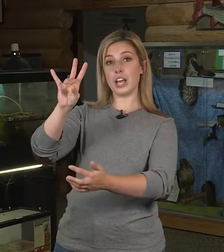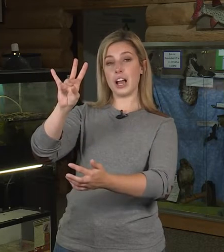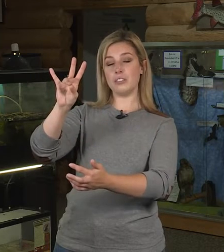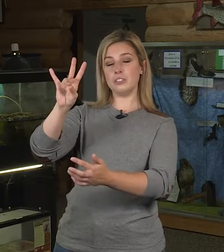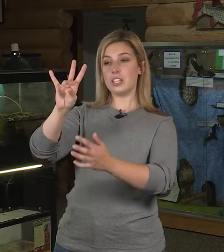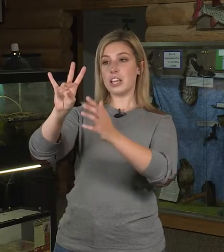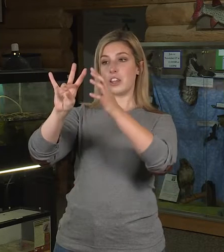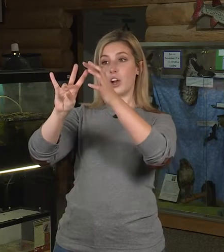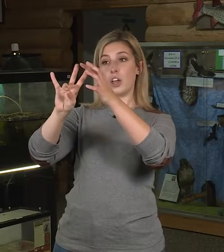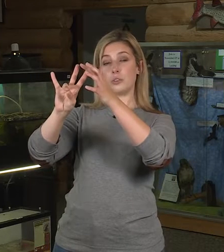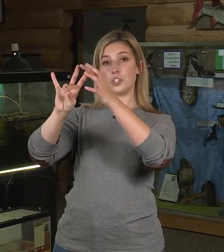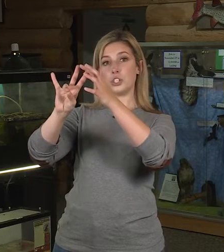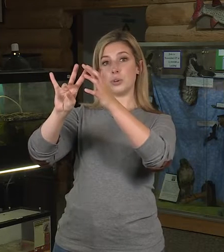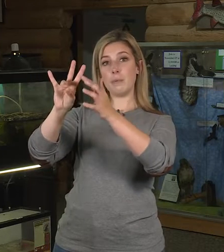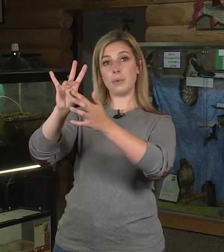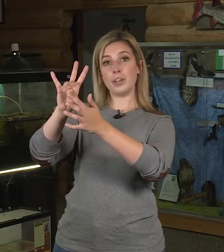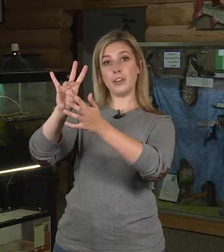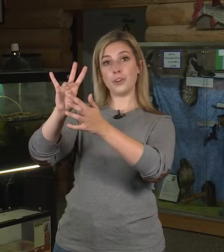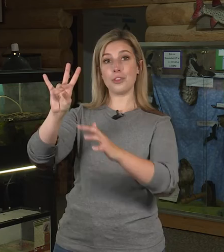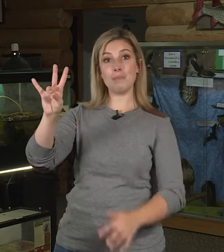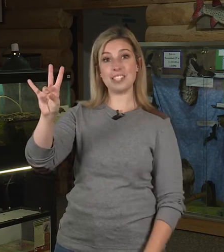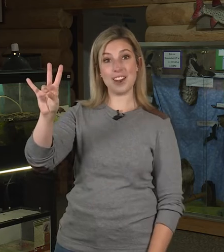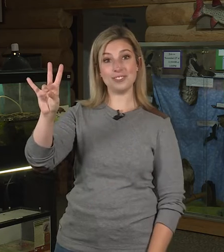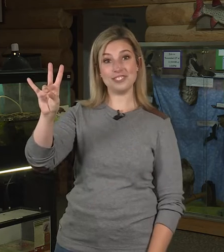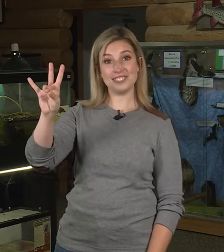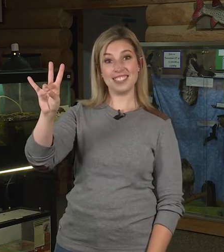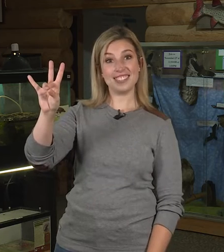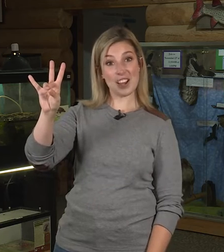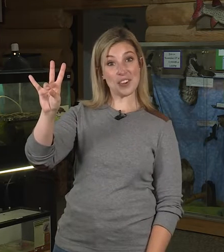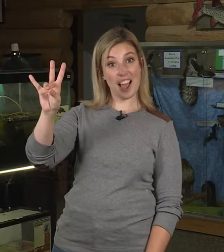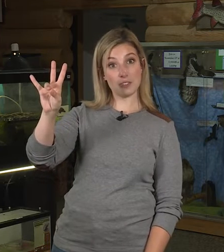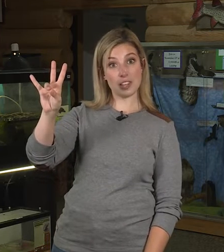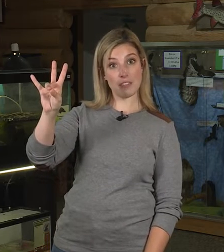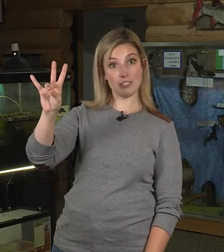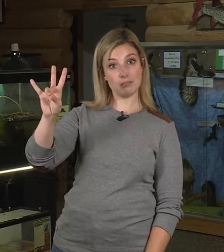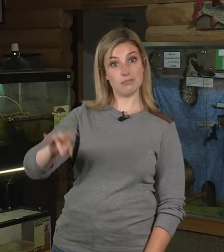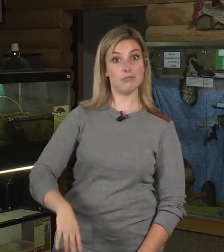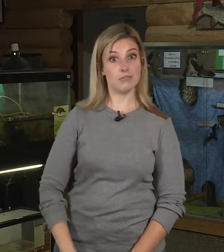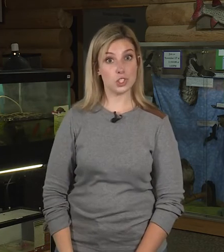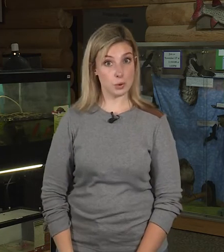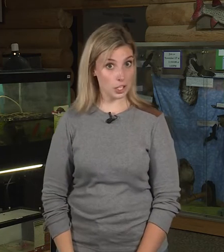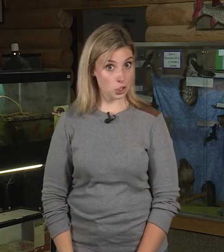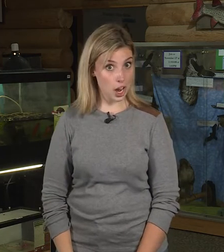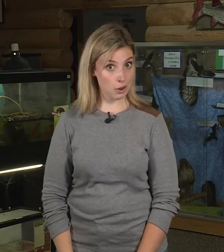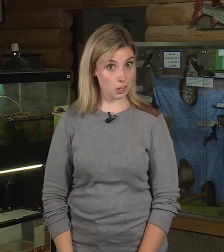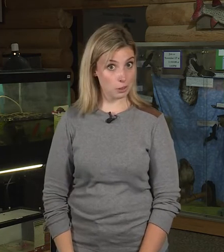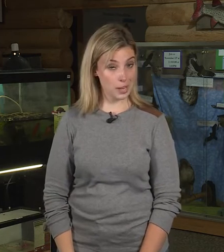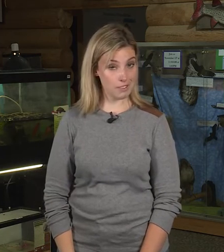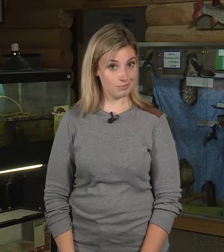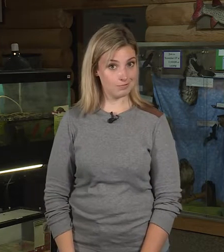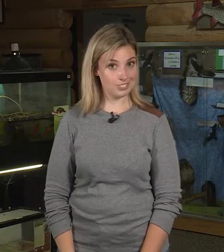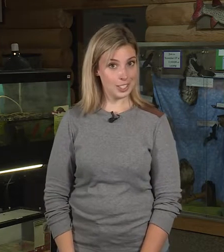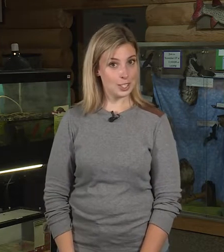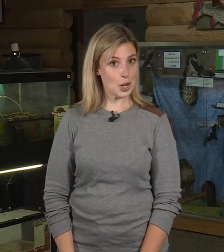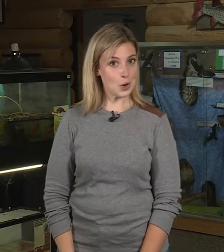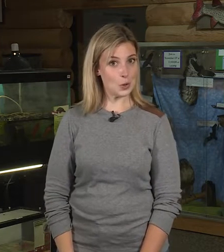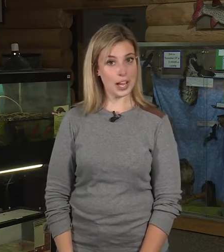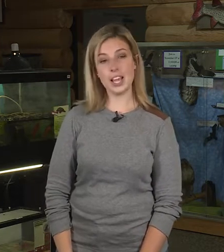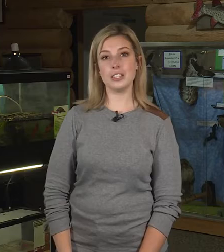down, and our other 2 up, and our thumb down. Now we have 7. Do you want to try it with me? Okay, so